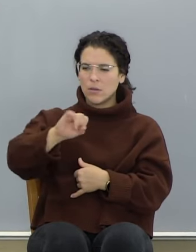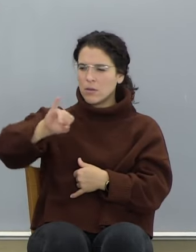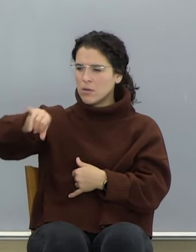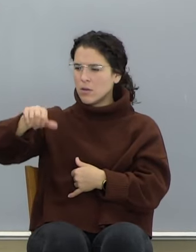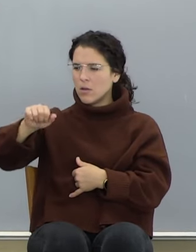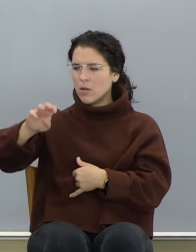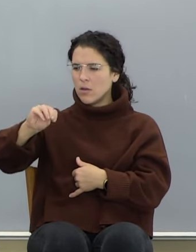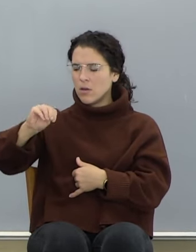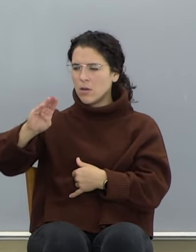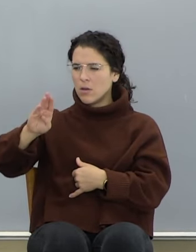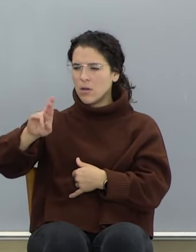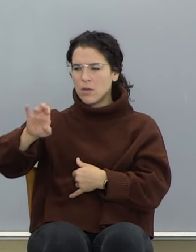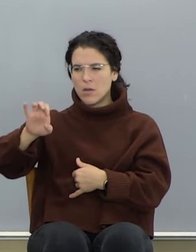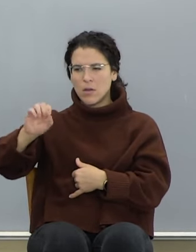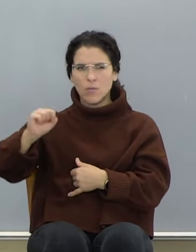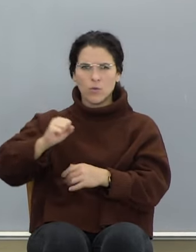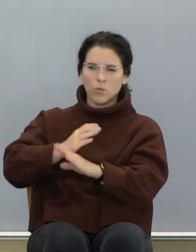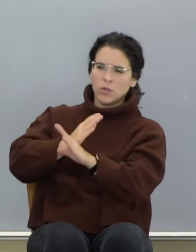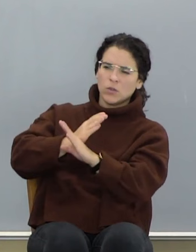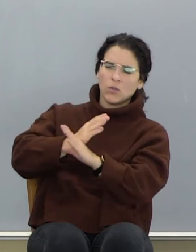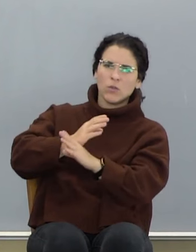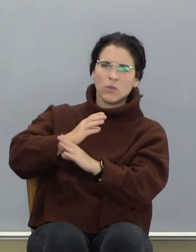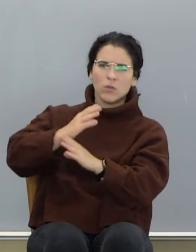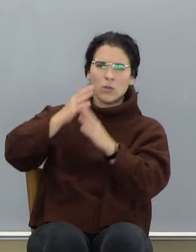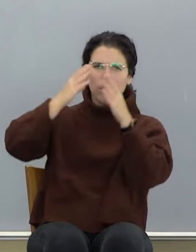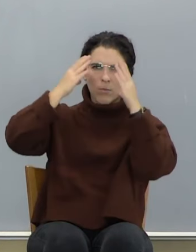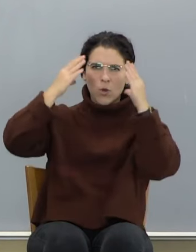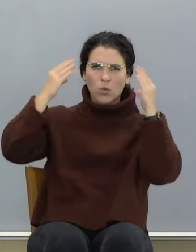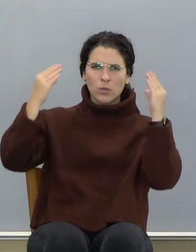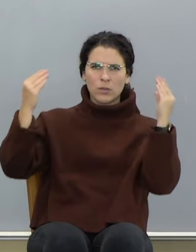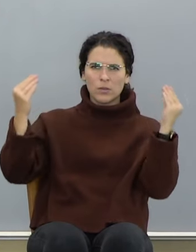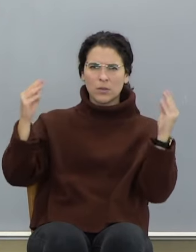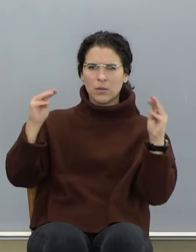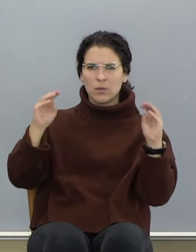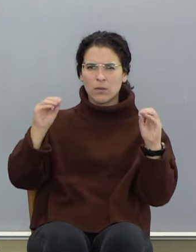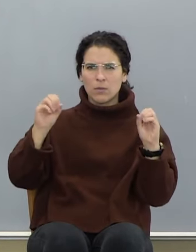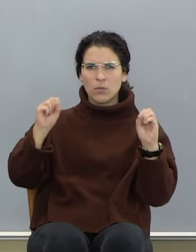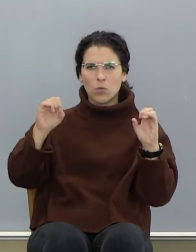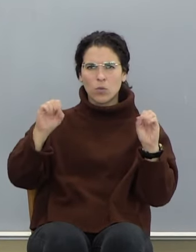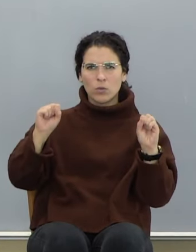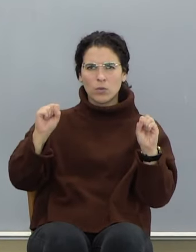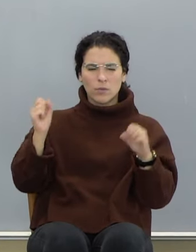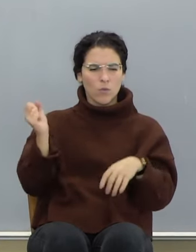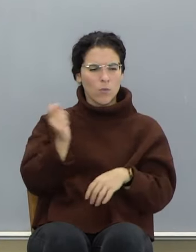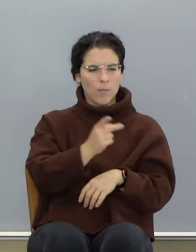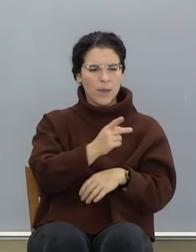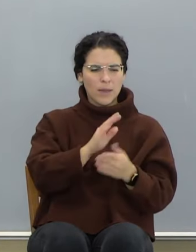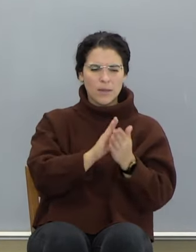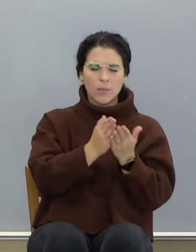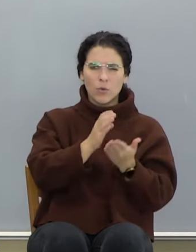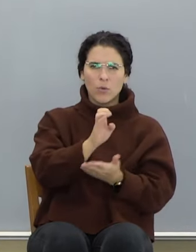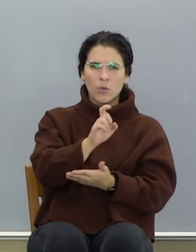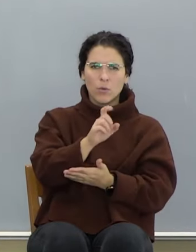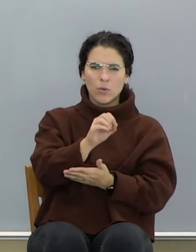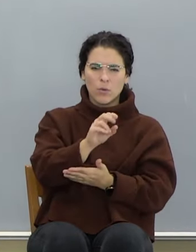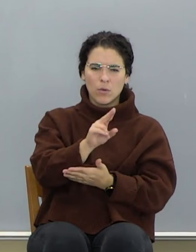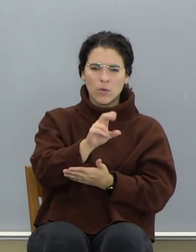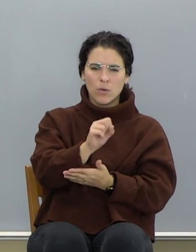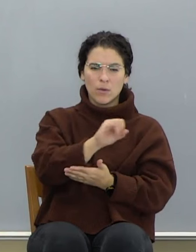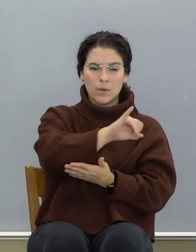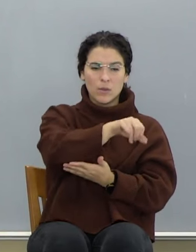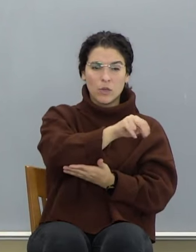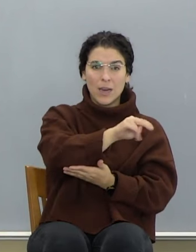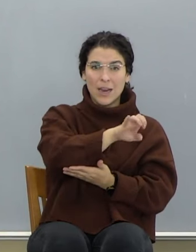Jambres withstood Moses. You go back there to the book of Exodus. Jannes and